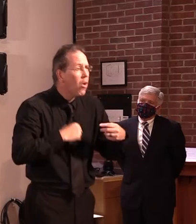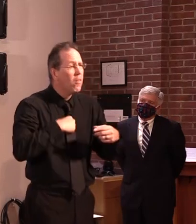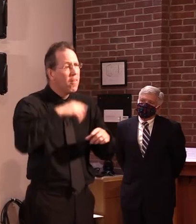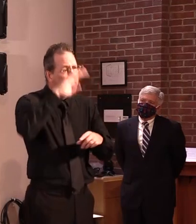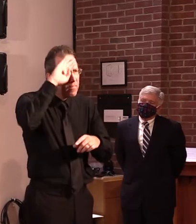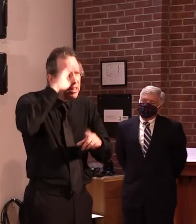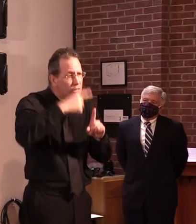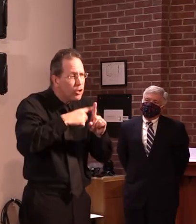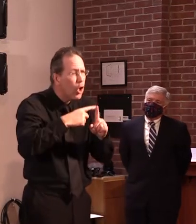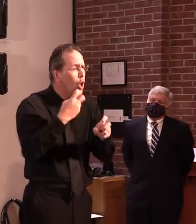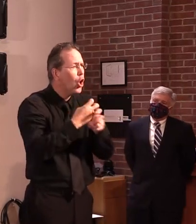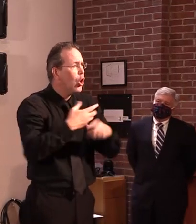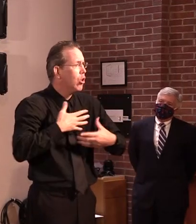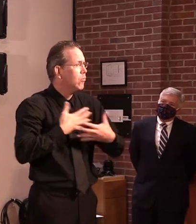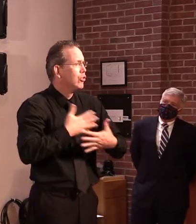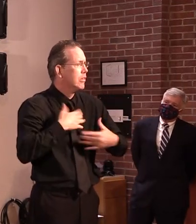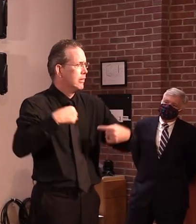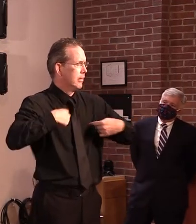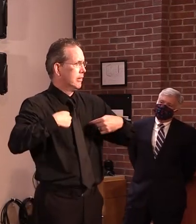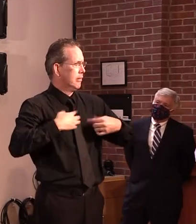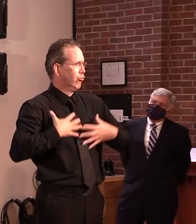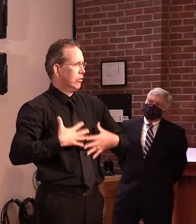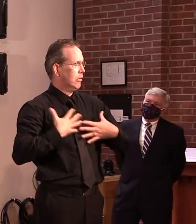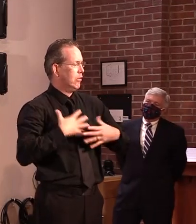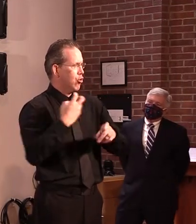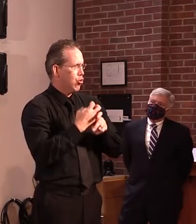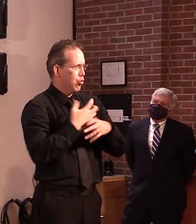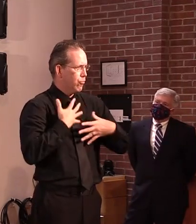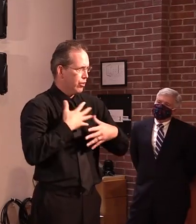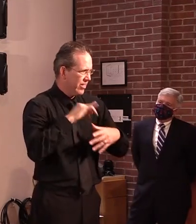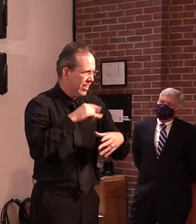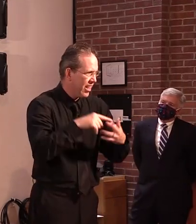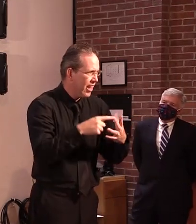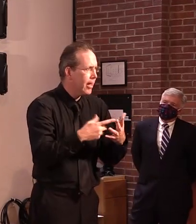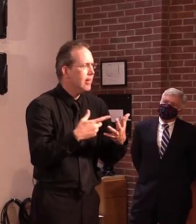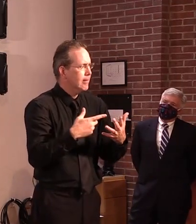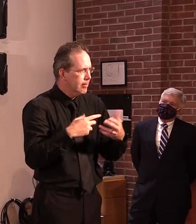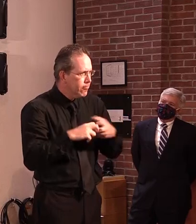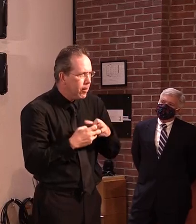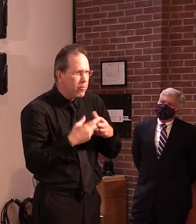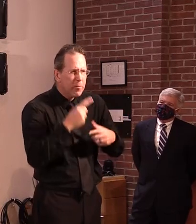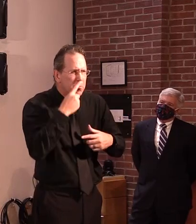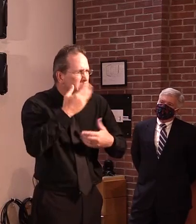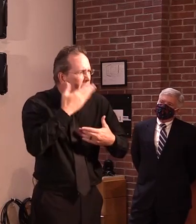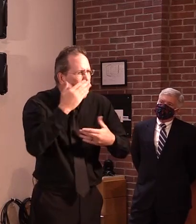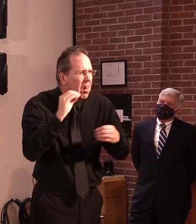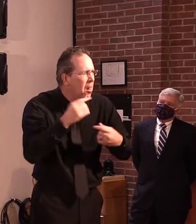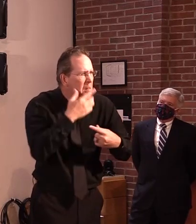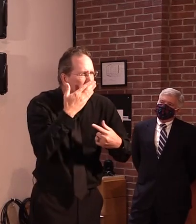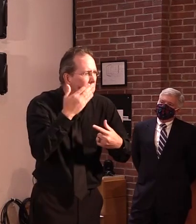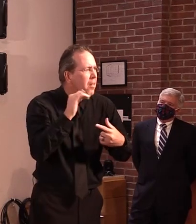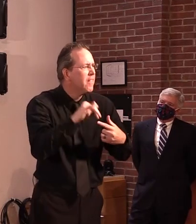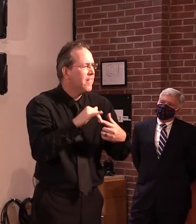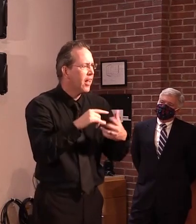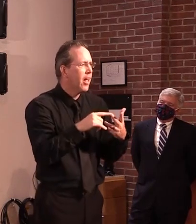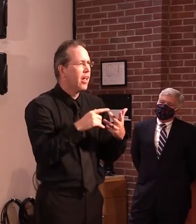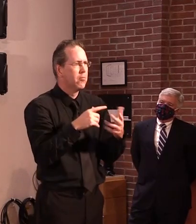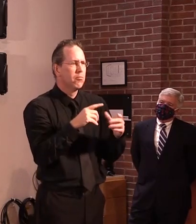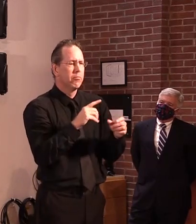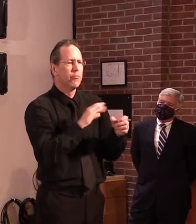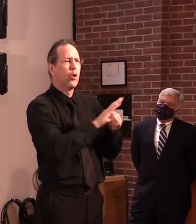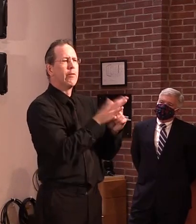breath, the gastrointestinal symptoms, which could be a little more prominent in COVID than the flu, but they can